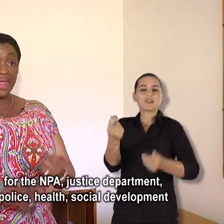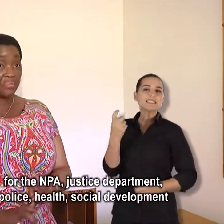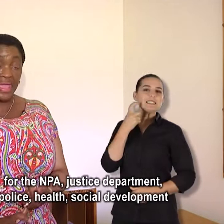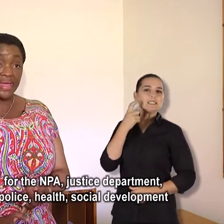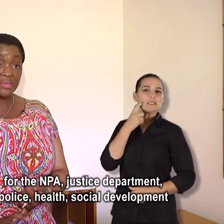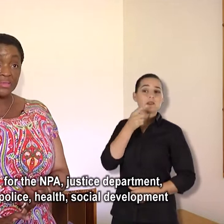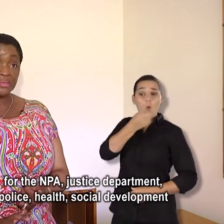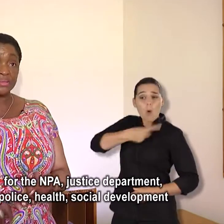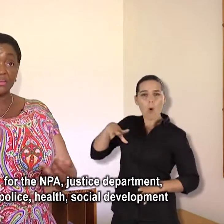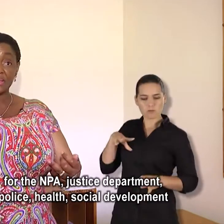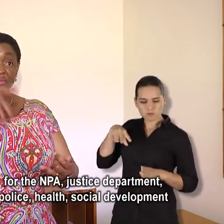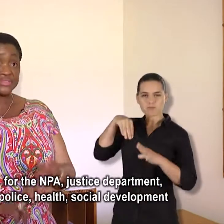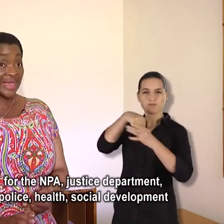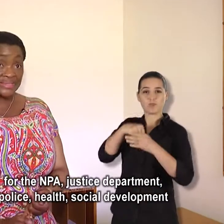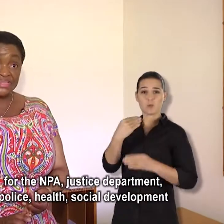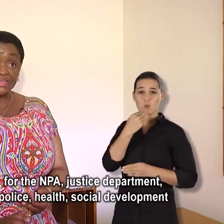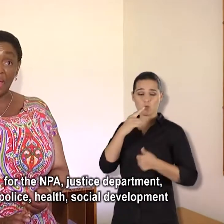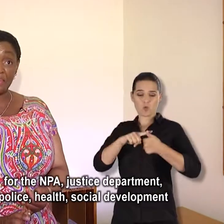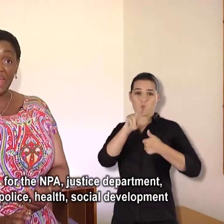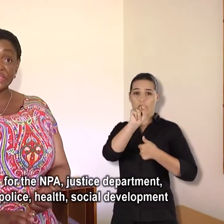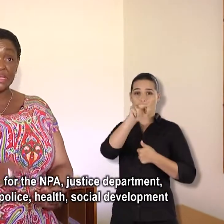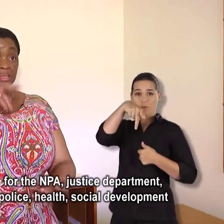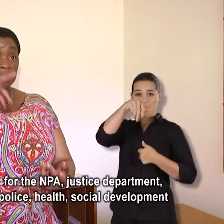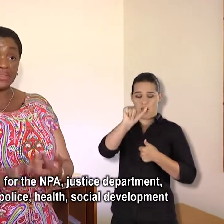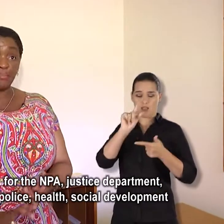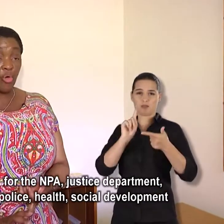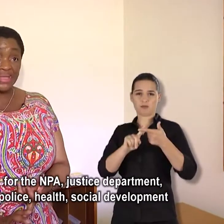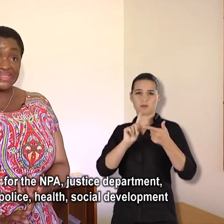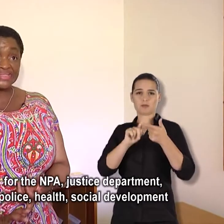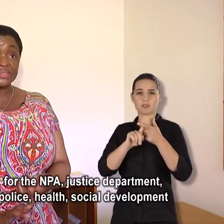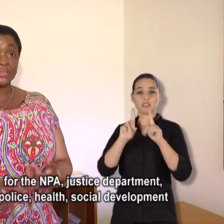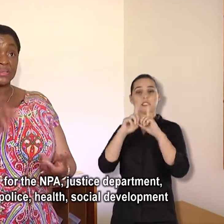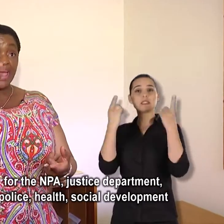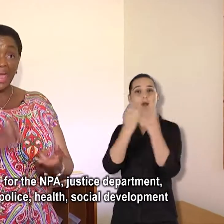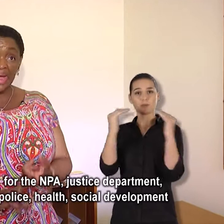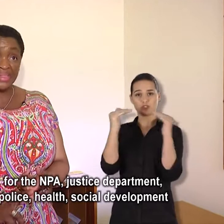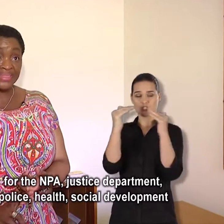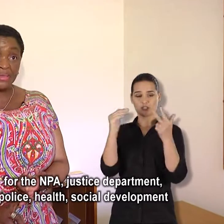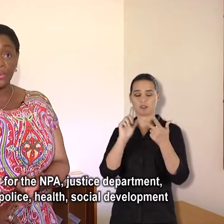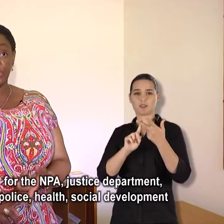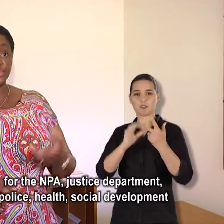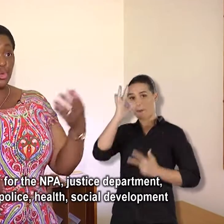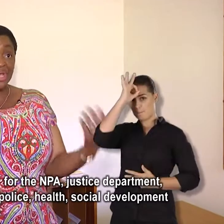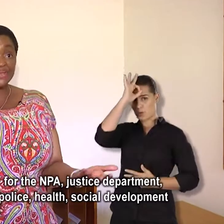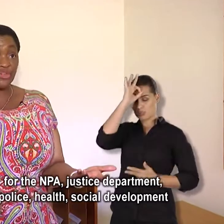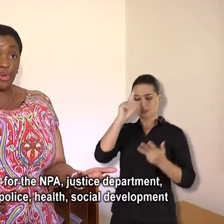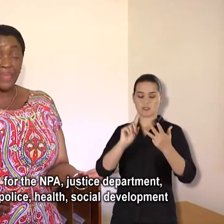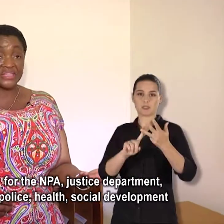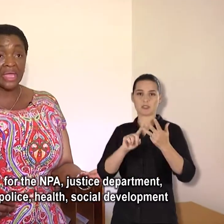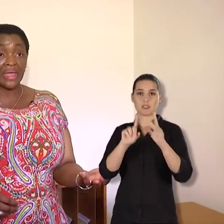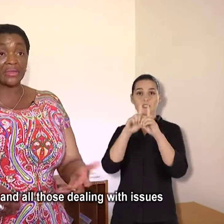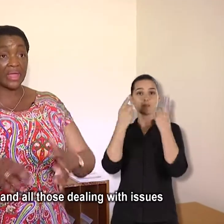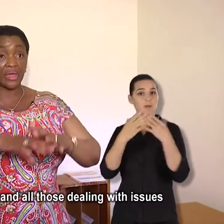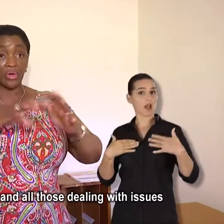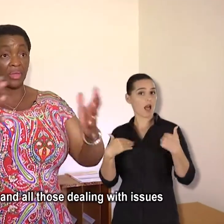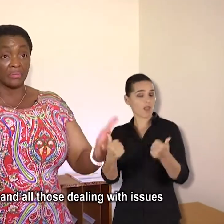the NPA, Justice Department, the police, health, social